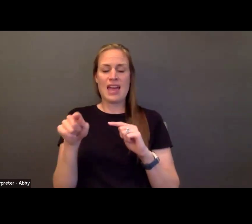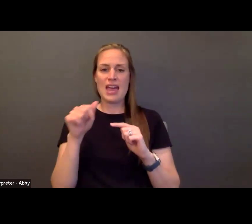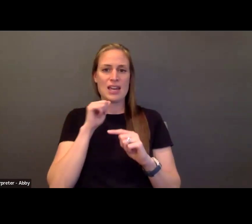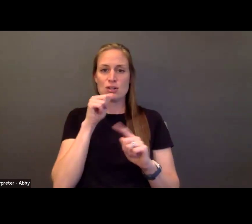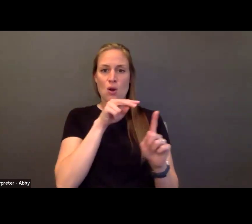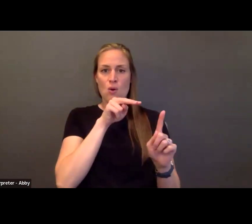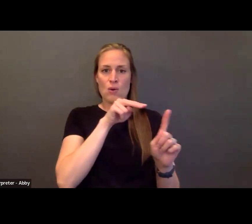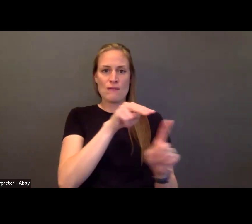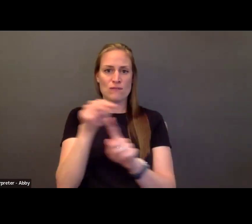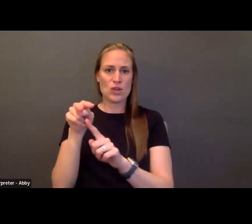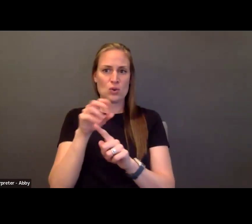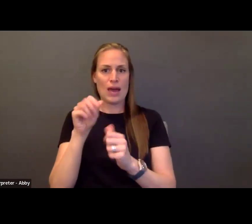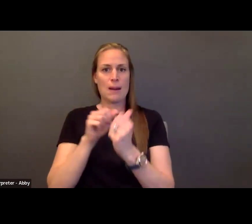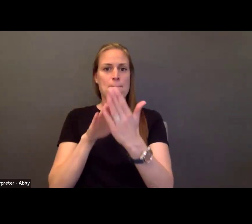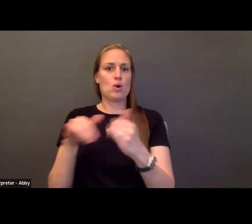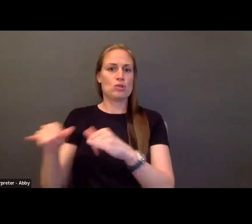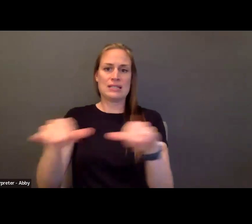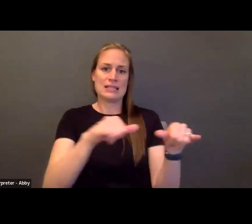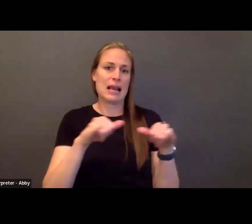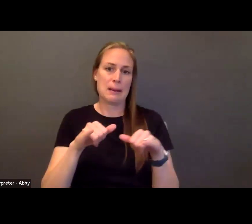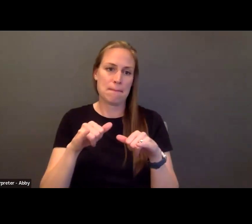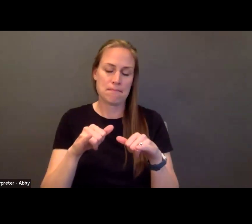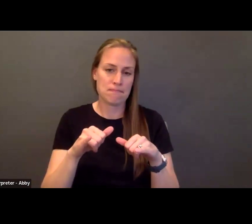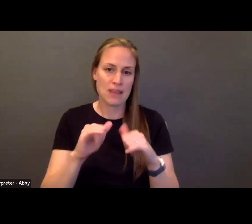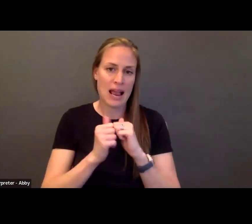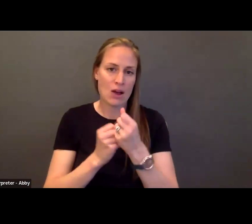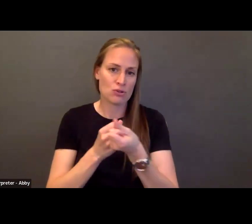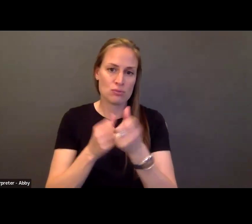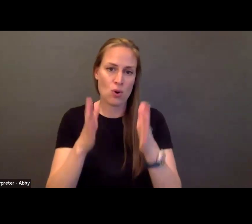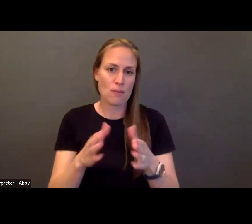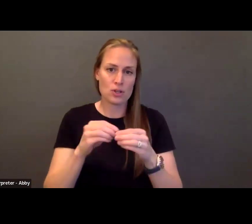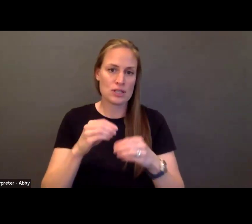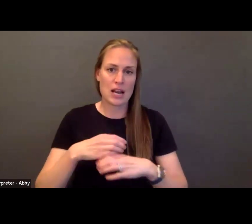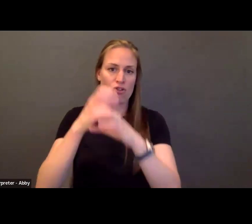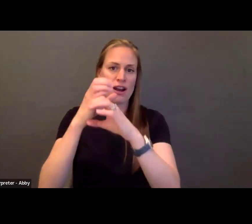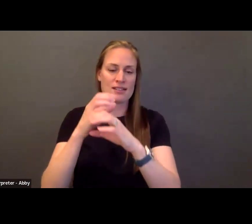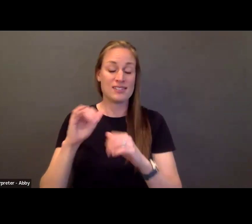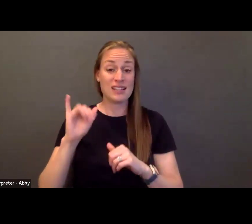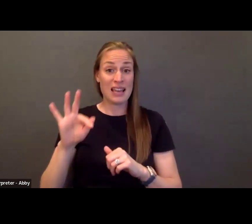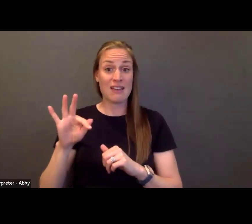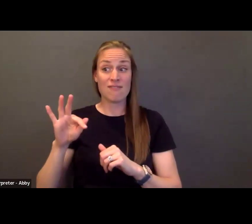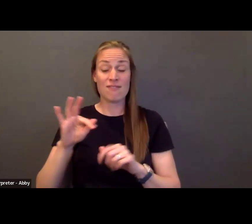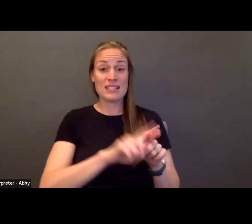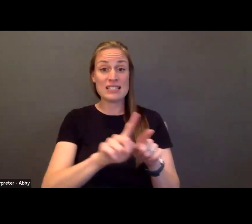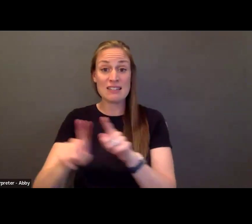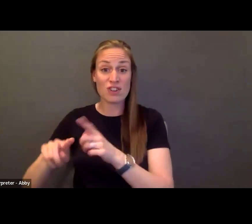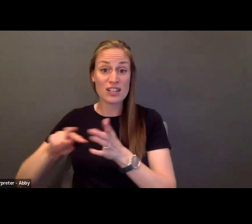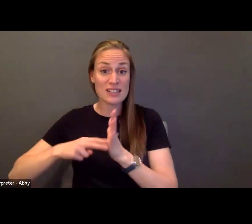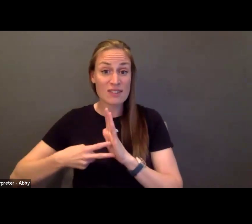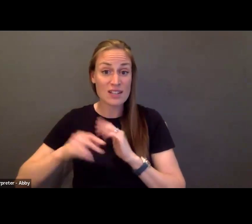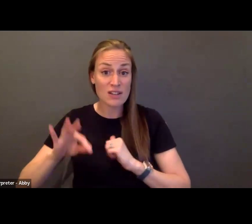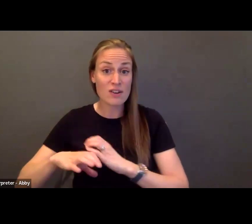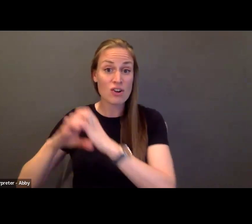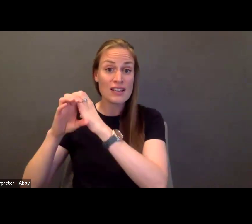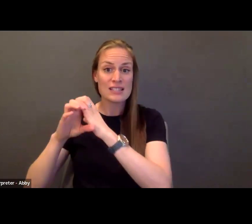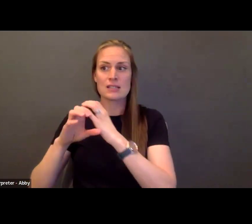to support people in crisis. And do they all have the same definition of crisis? Do you get something different if you're experiencing a suicidal crisis versus an